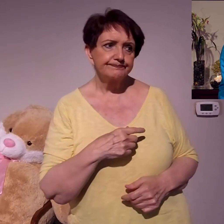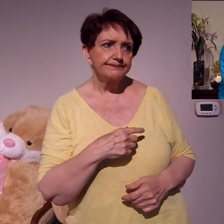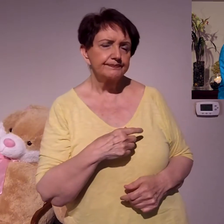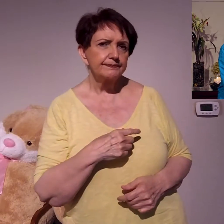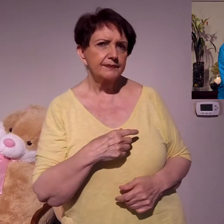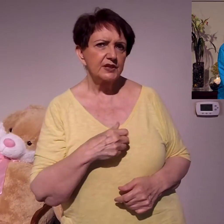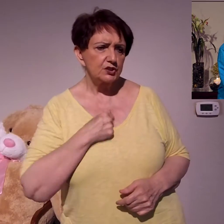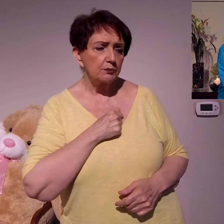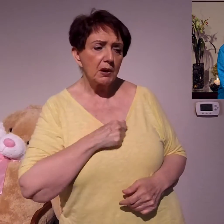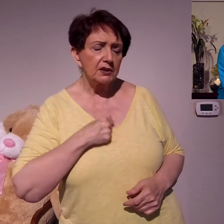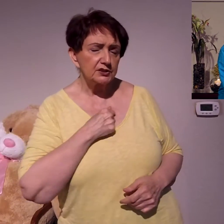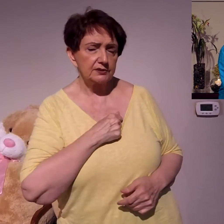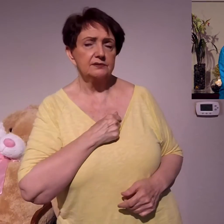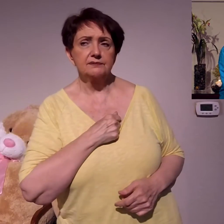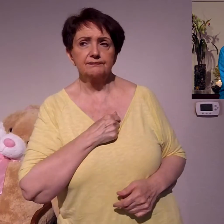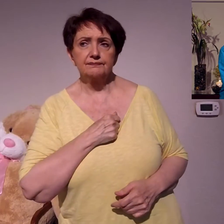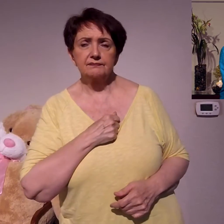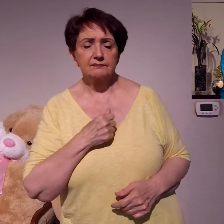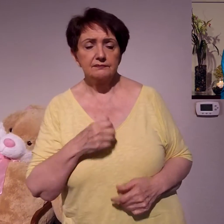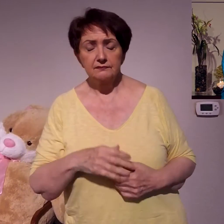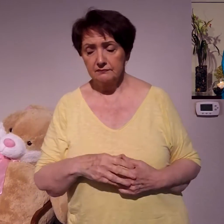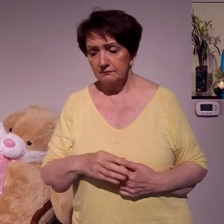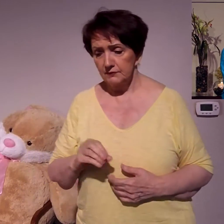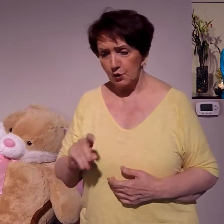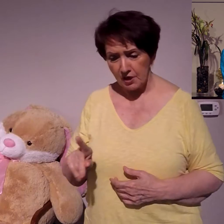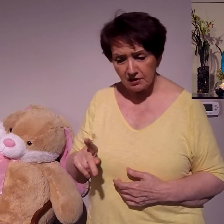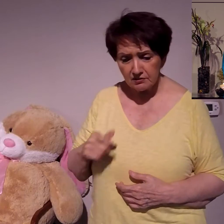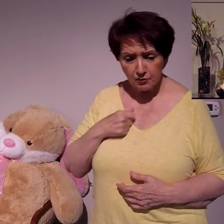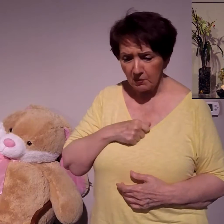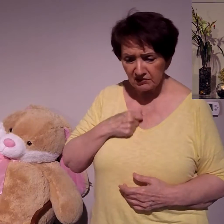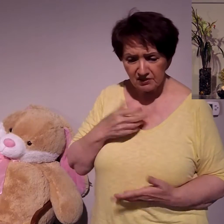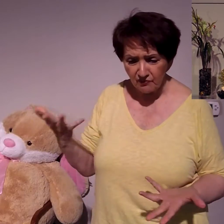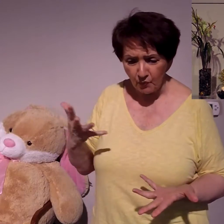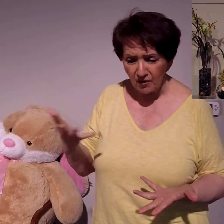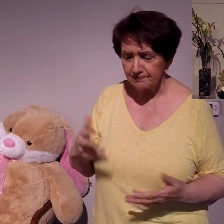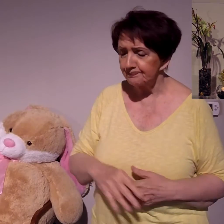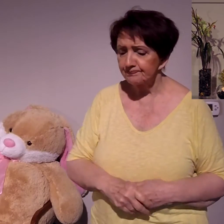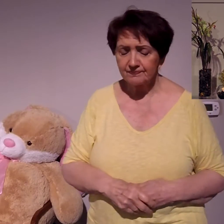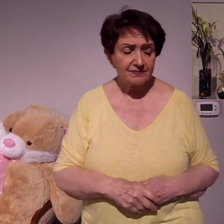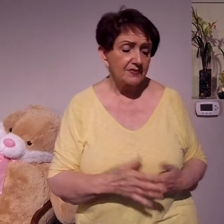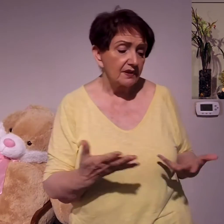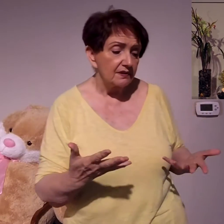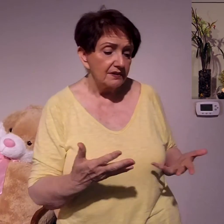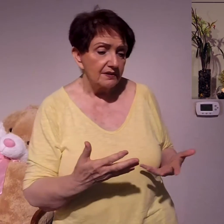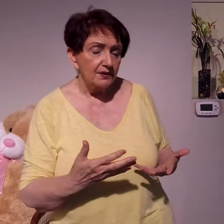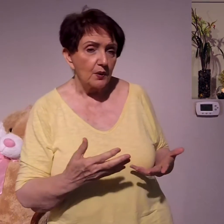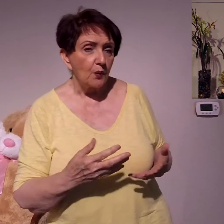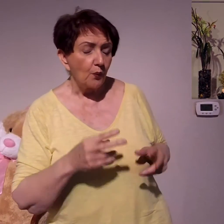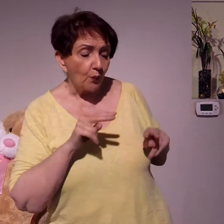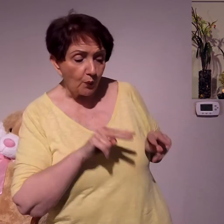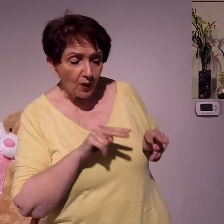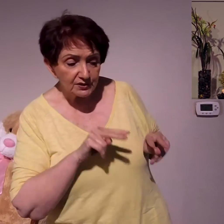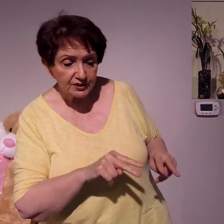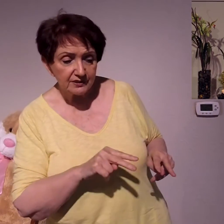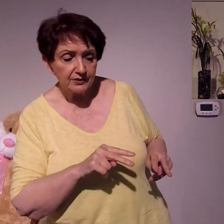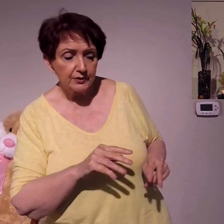you." And then she apologized to me. And I was like, okay, what are we apologizing for? She said, "In watching you and